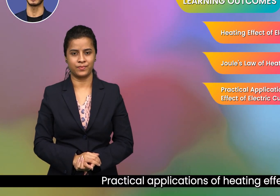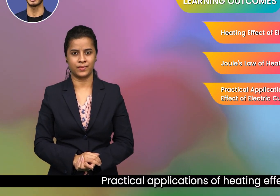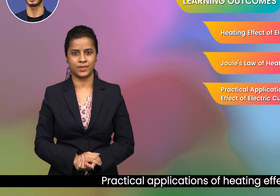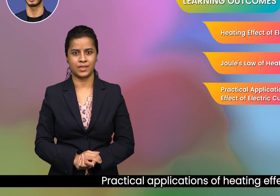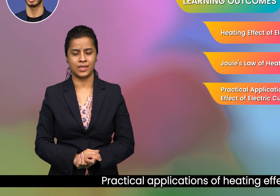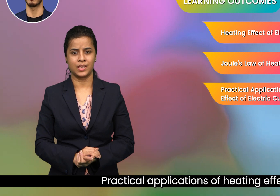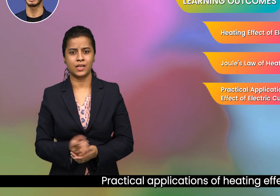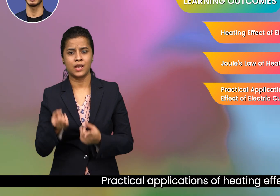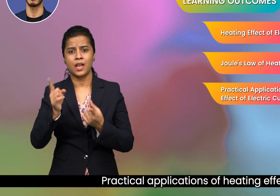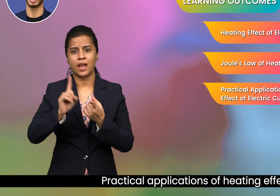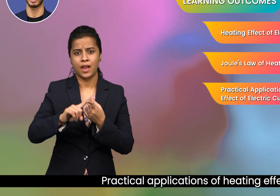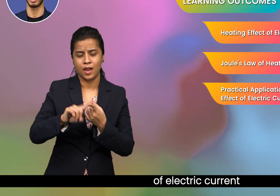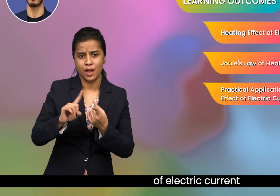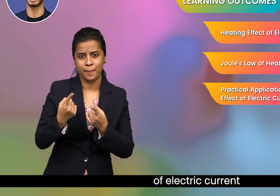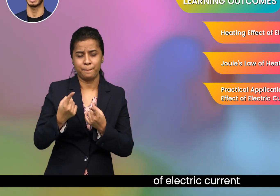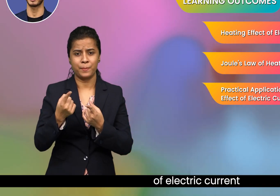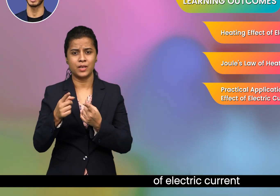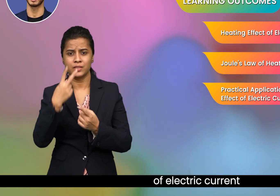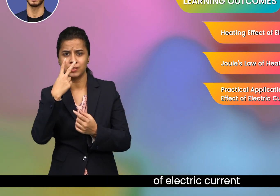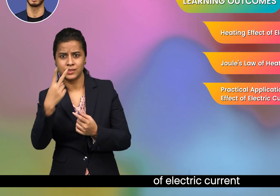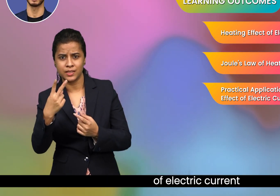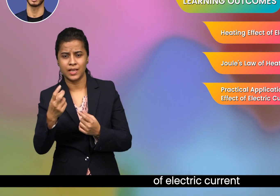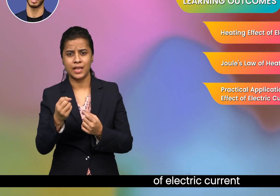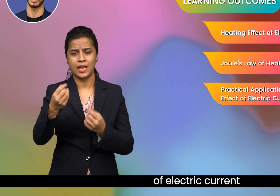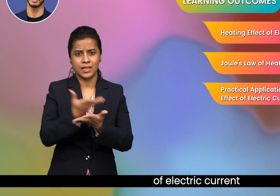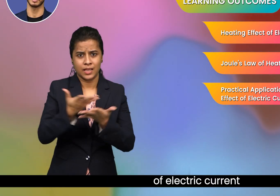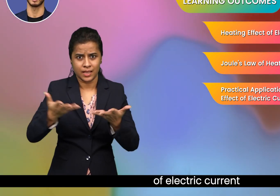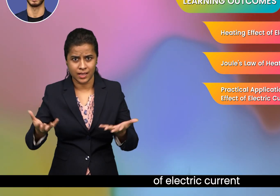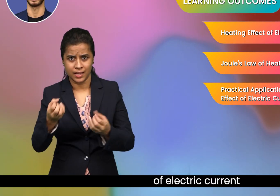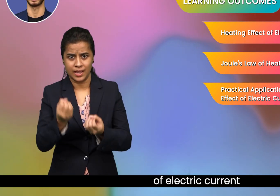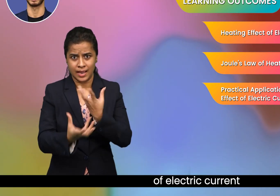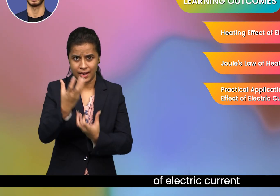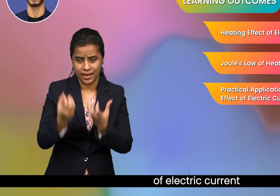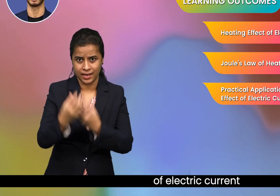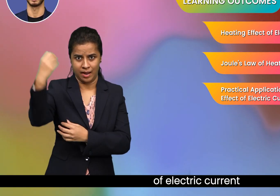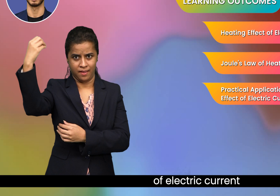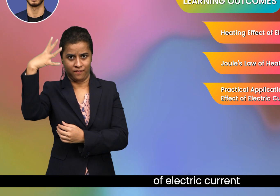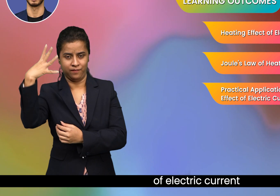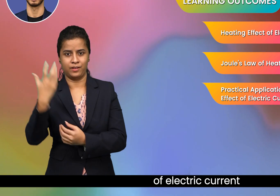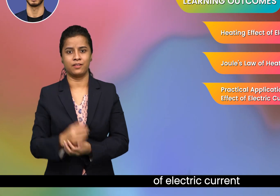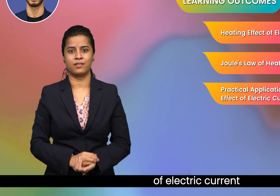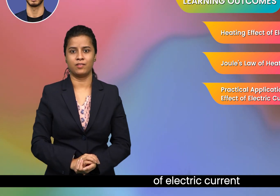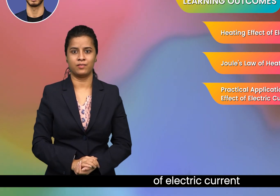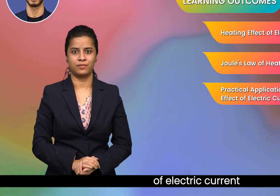practical applications of heating effect of electric current,